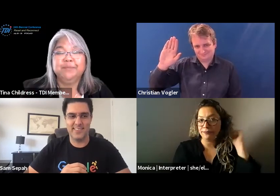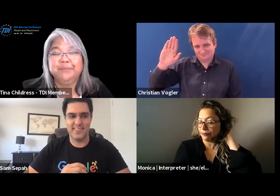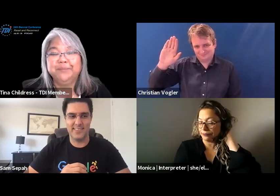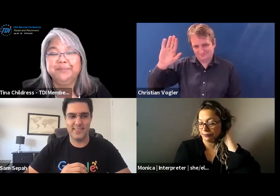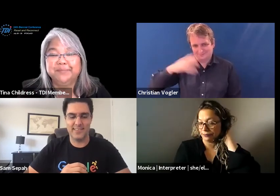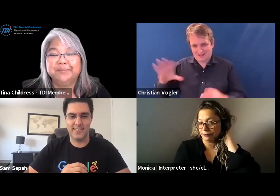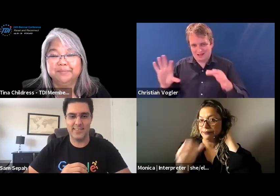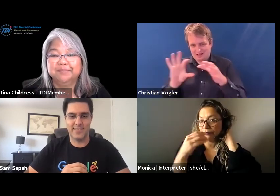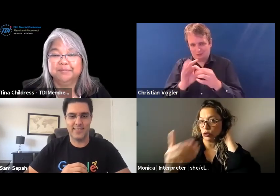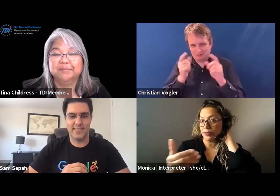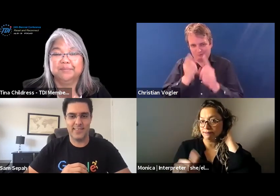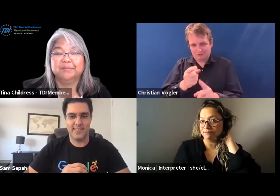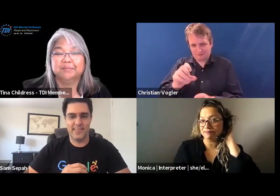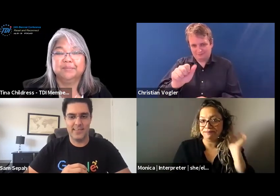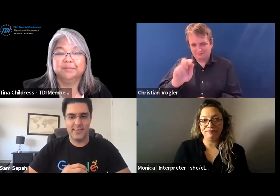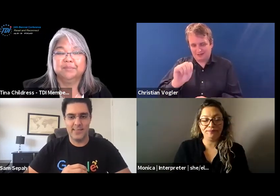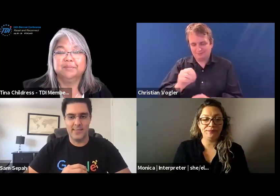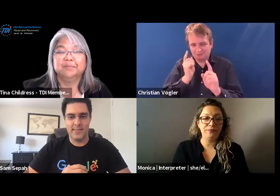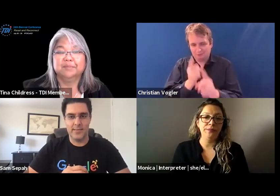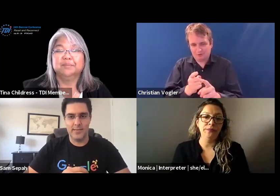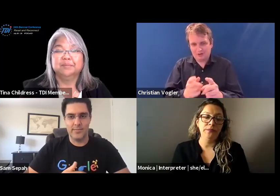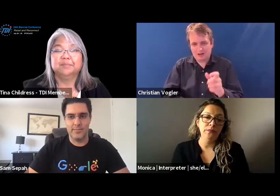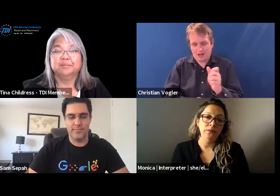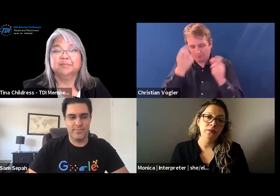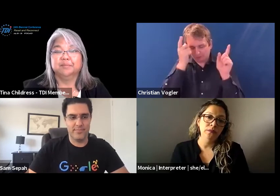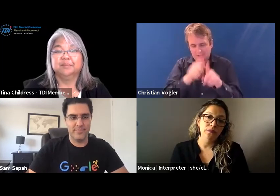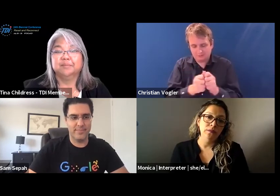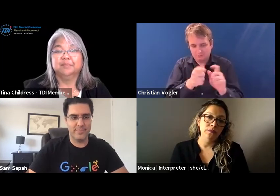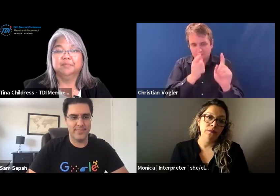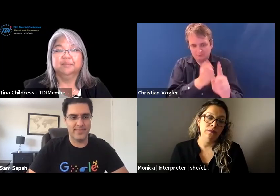Christian. And Christian here, and I agree to Sam's point.